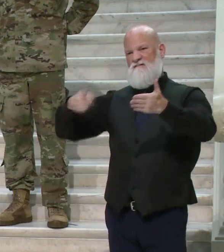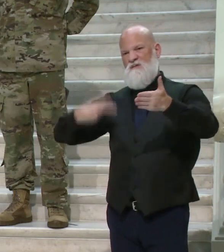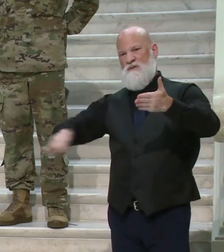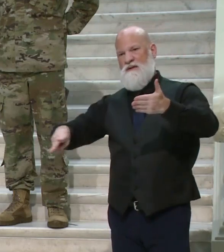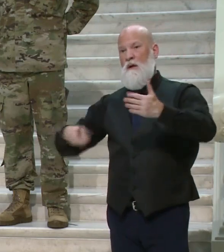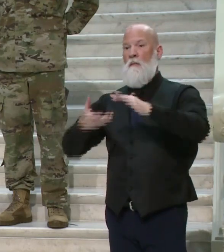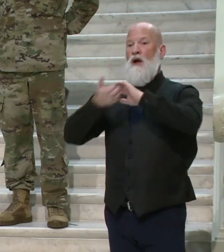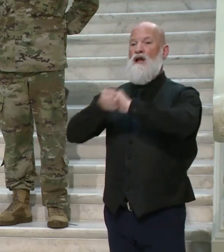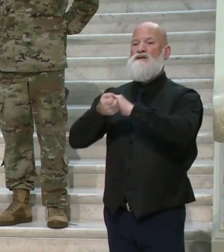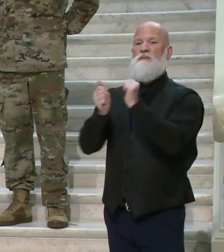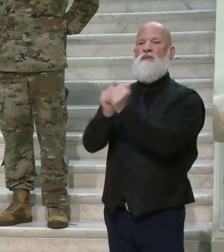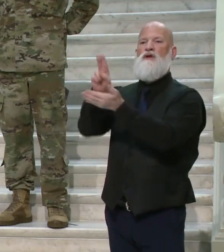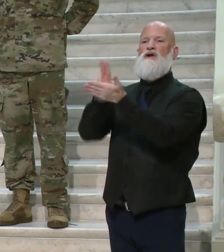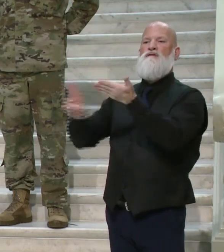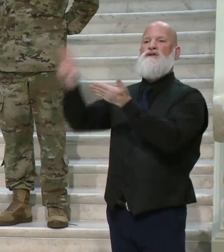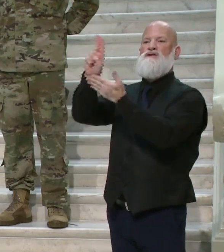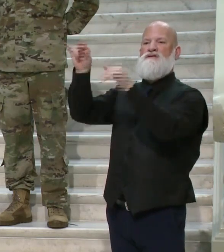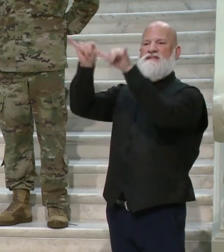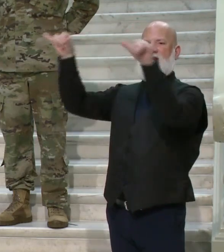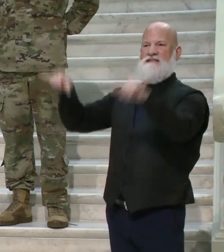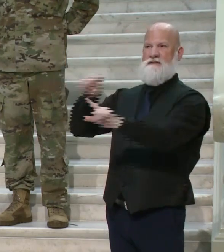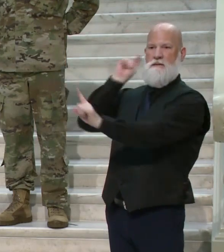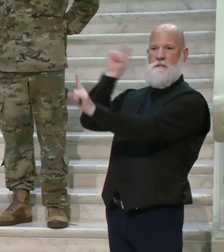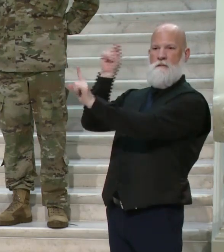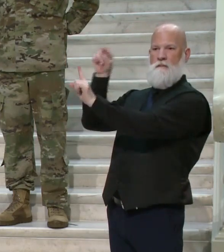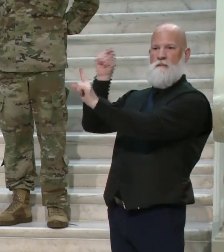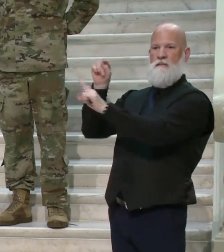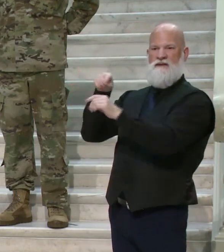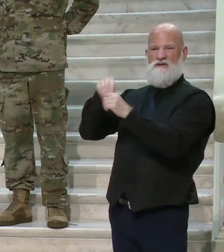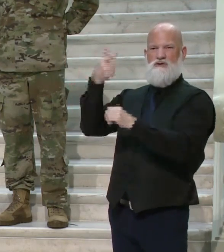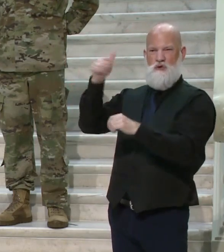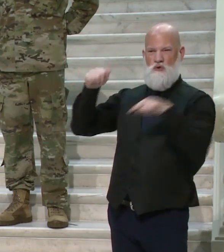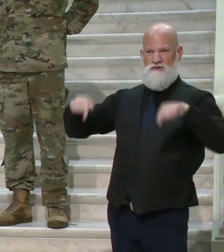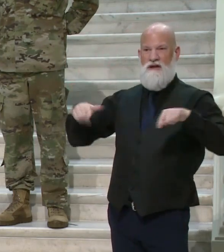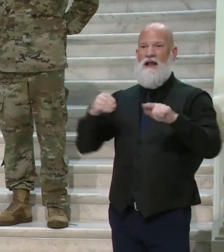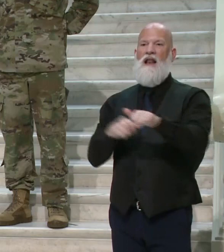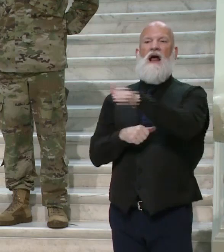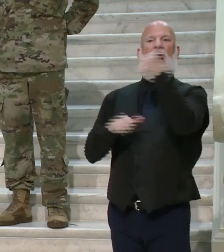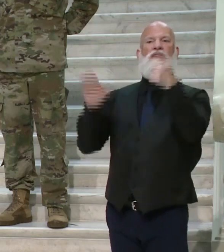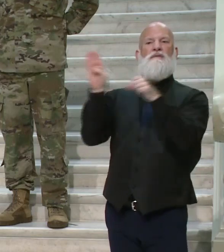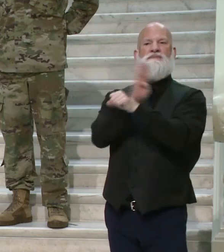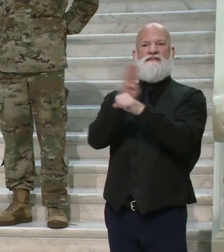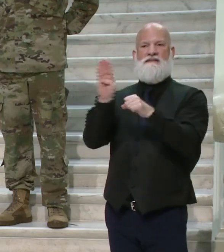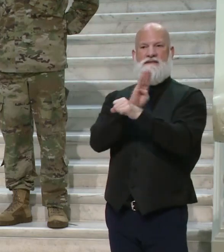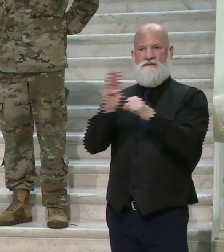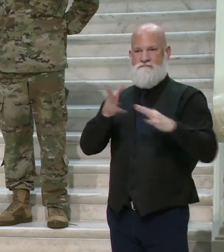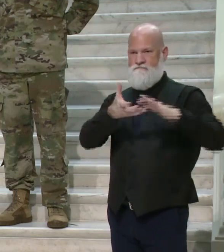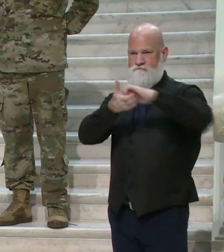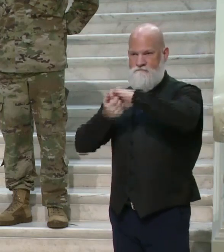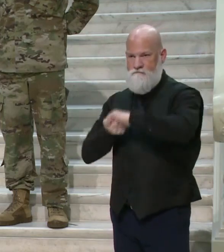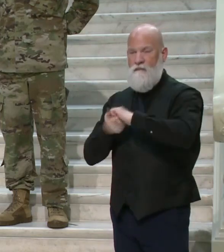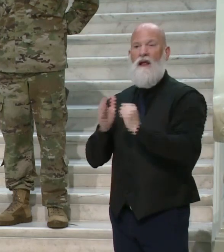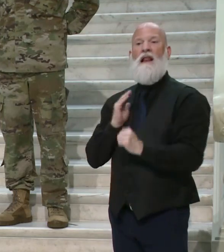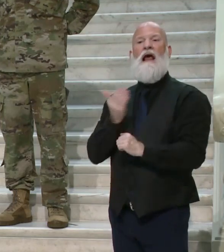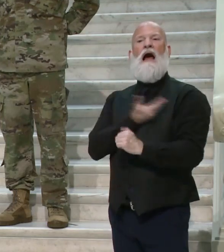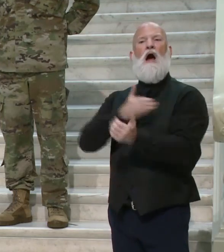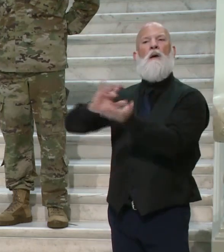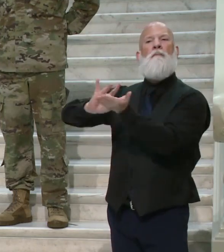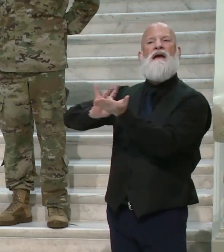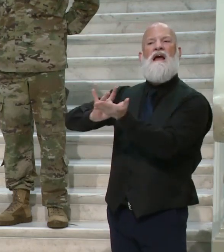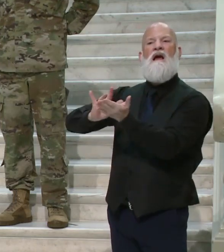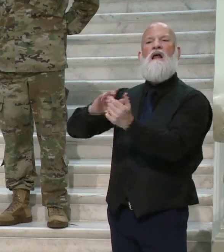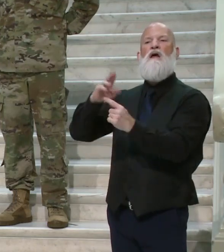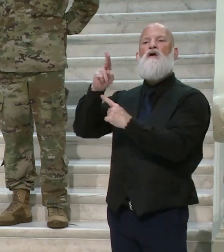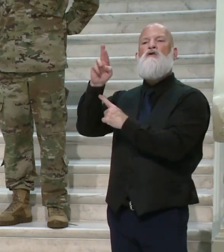university systems and other entities, and drawing on our Reserve Corps, as well as hiring new staff,